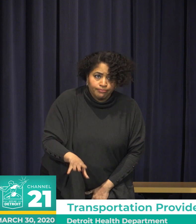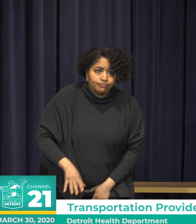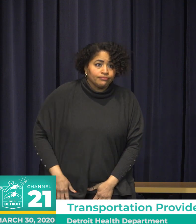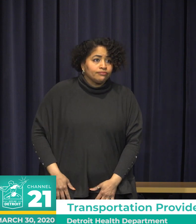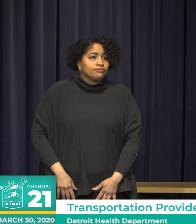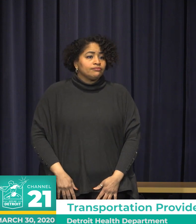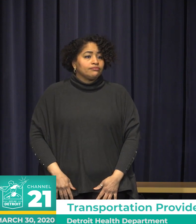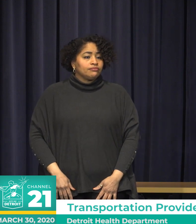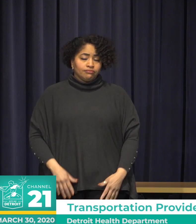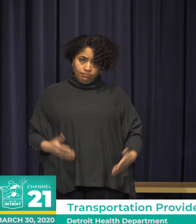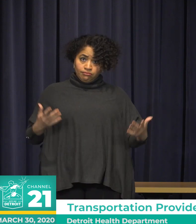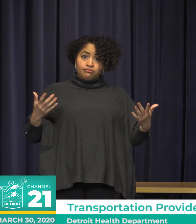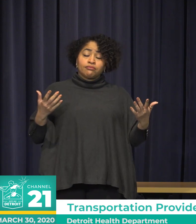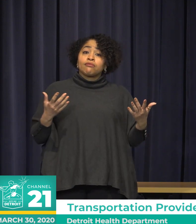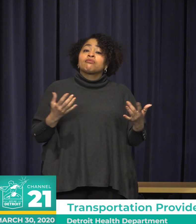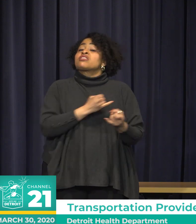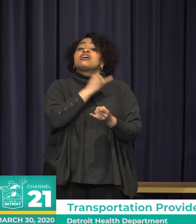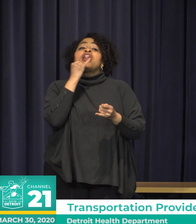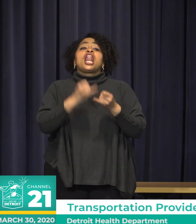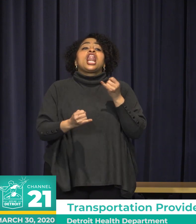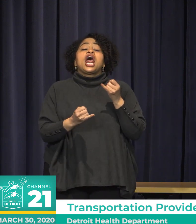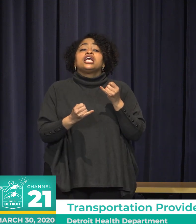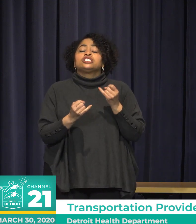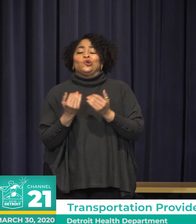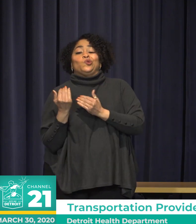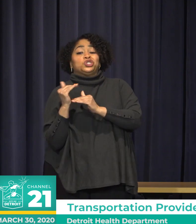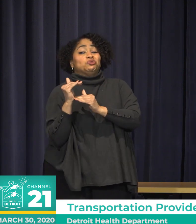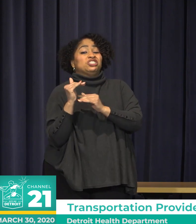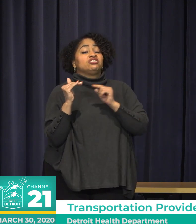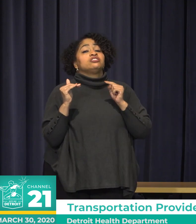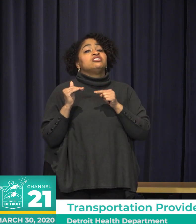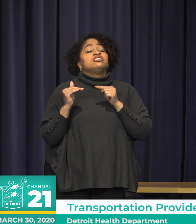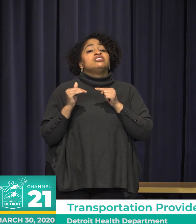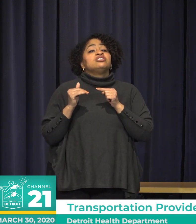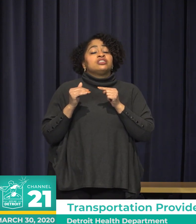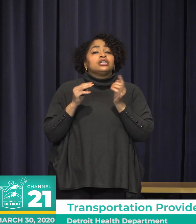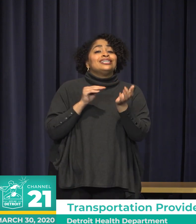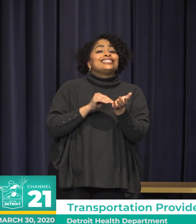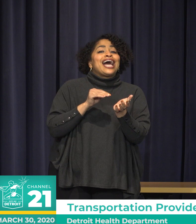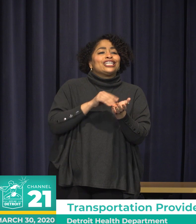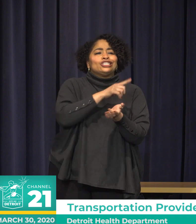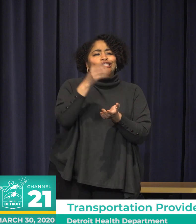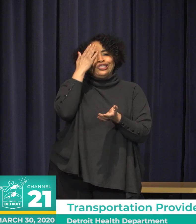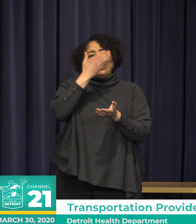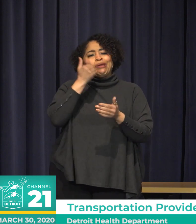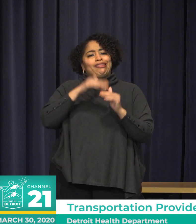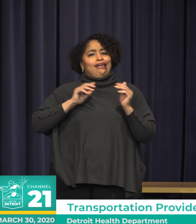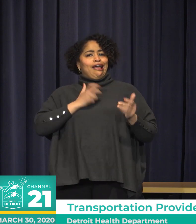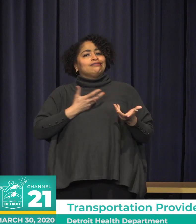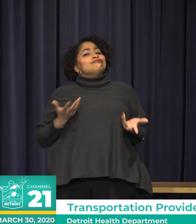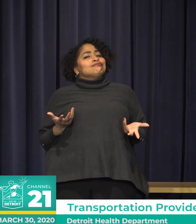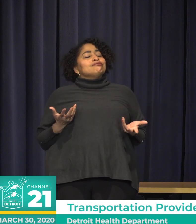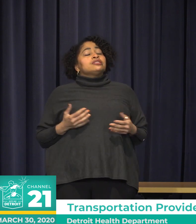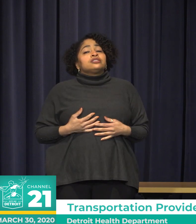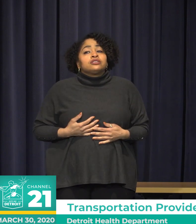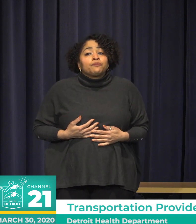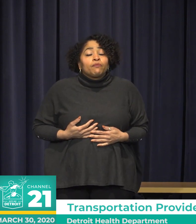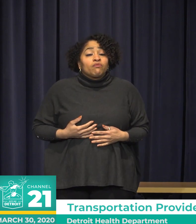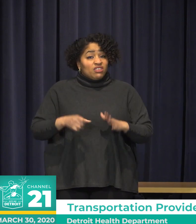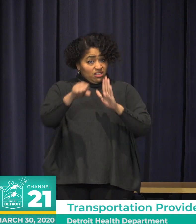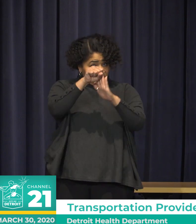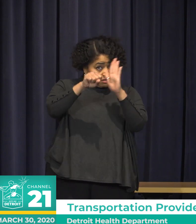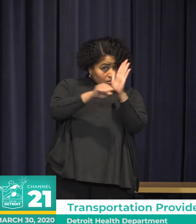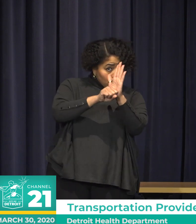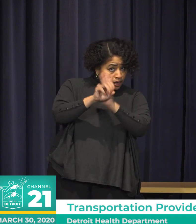who needs it. The last restriction, as the doctors probably know better than anybody, is that the state